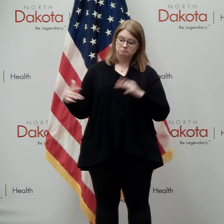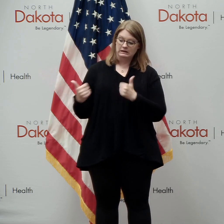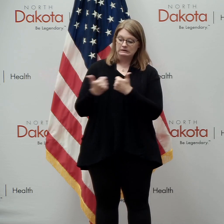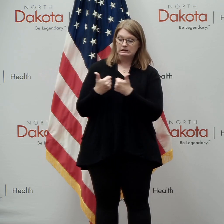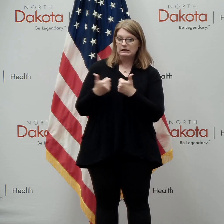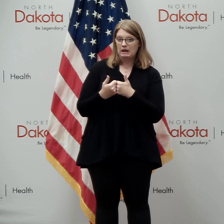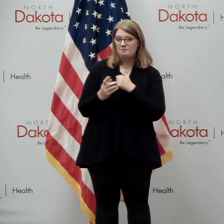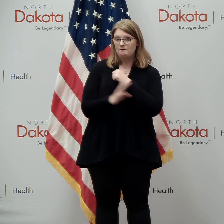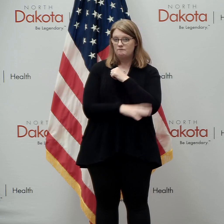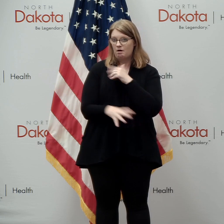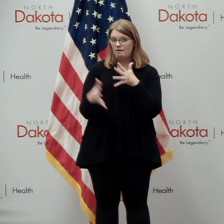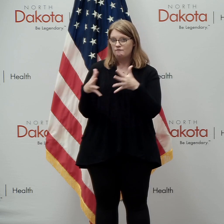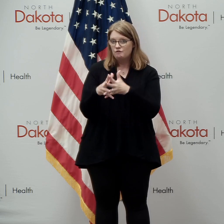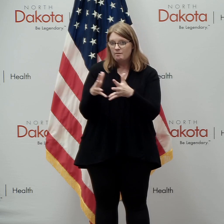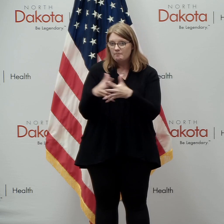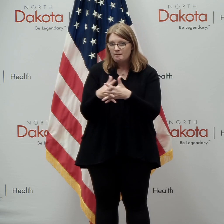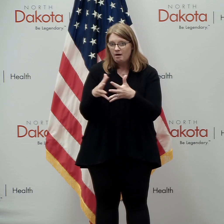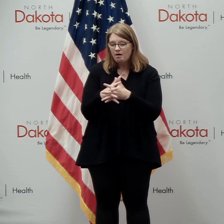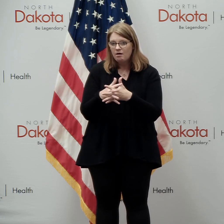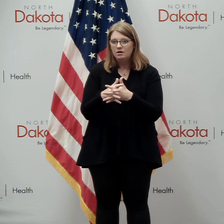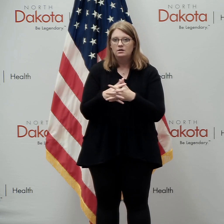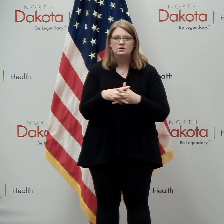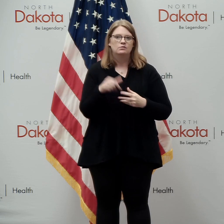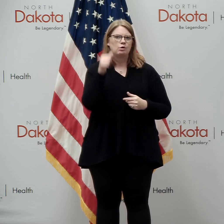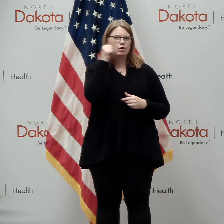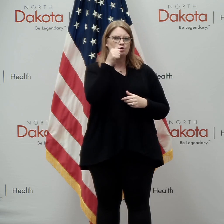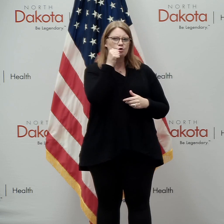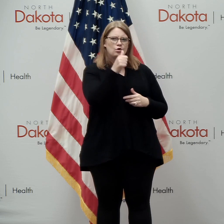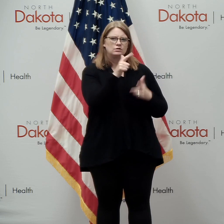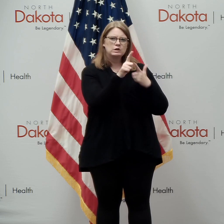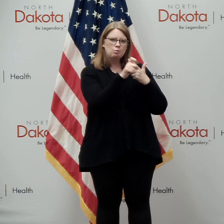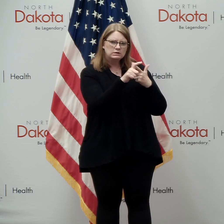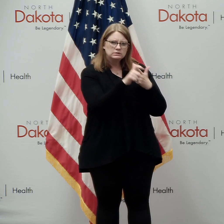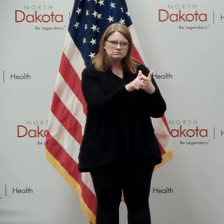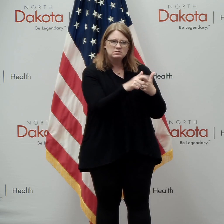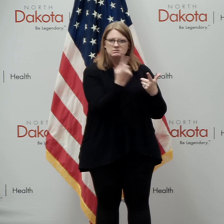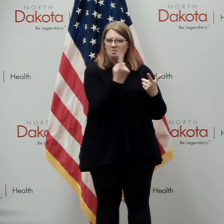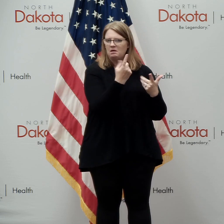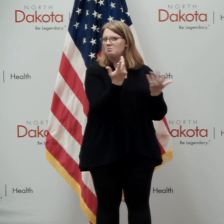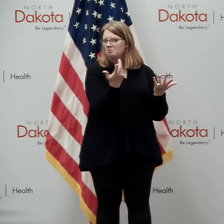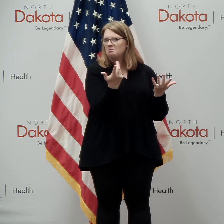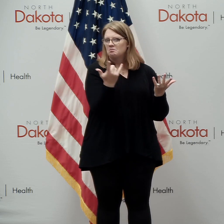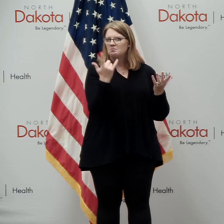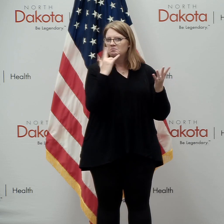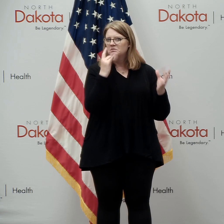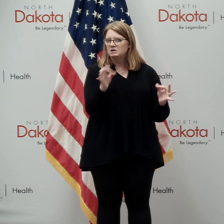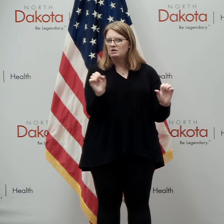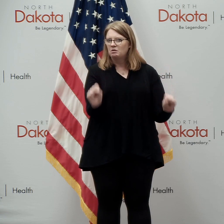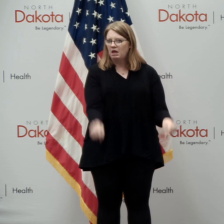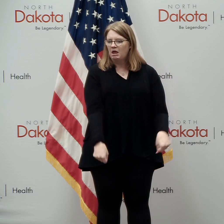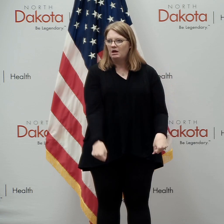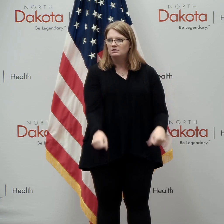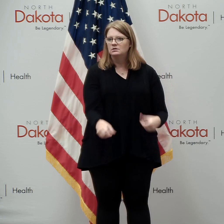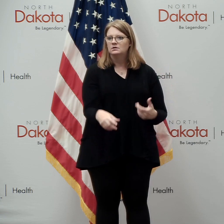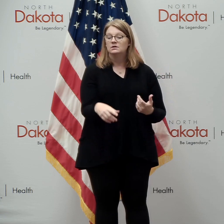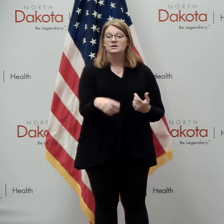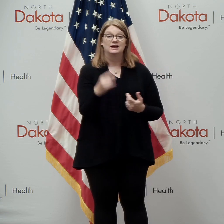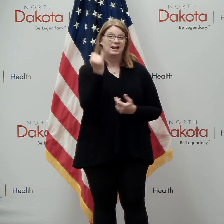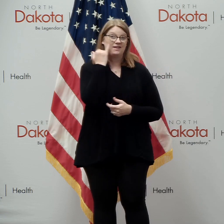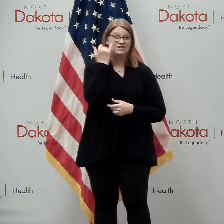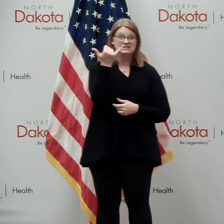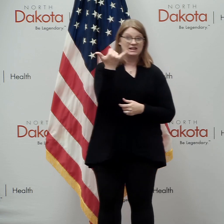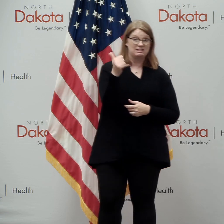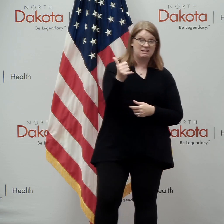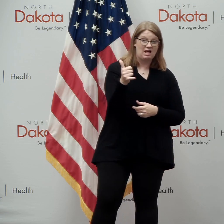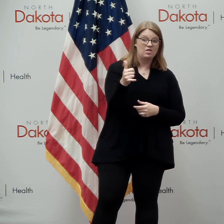fall football game, a girls cross country, whatever it is, you might decide to do that. If you're in one of the yellow counties, you might say, hey,